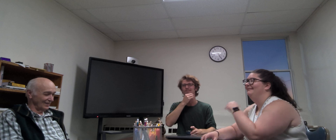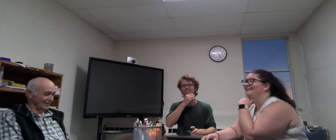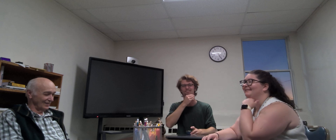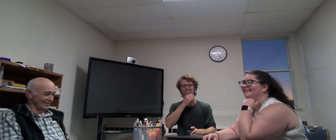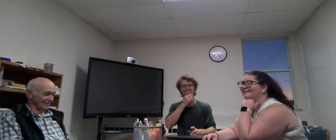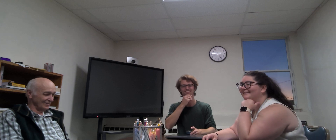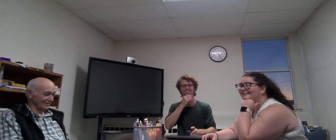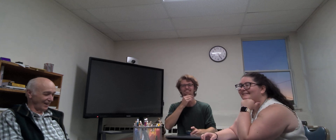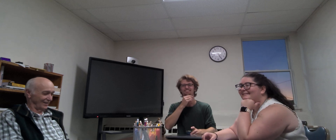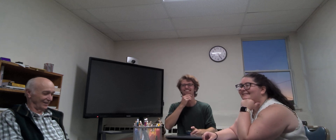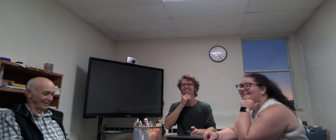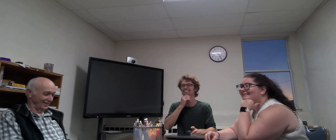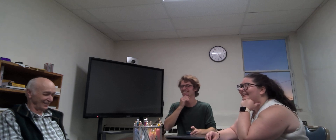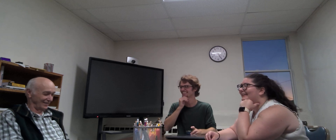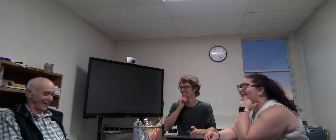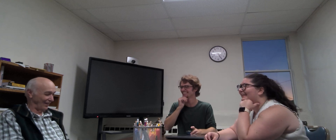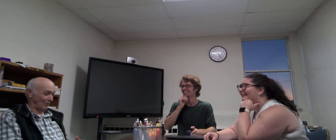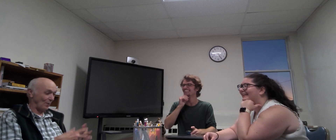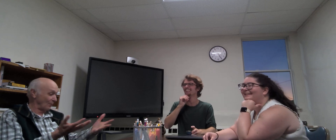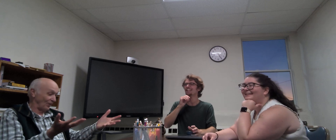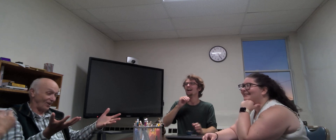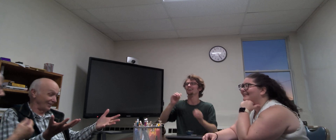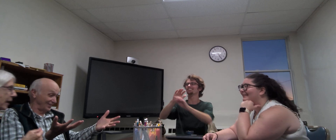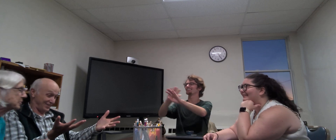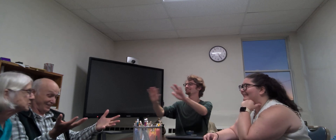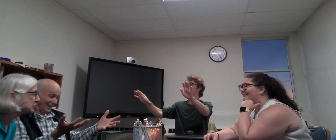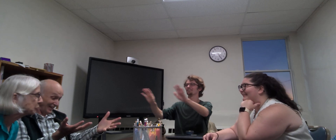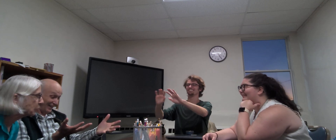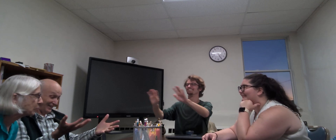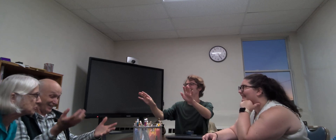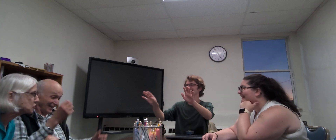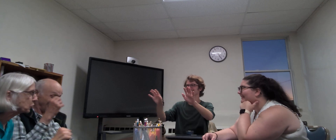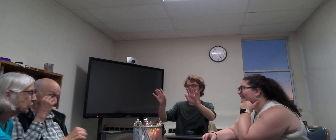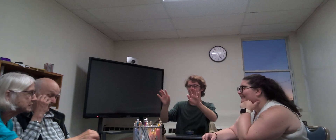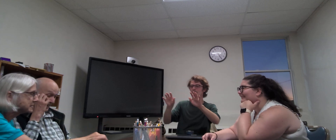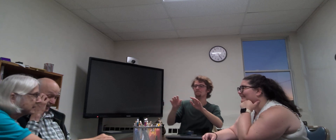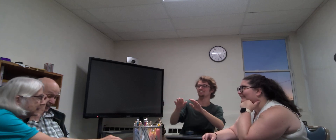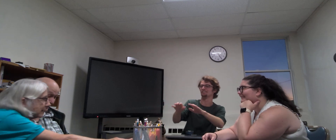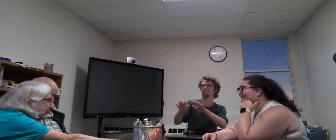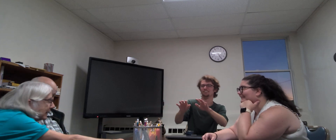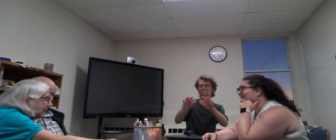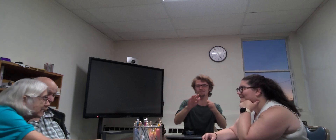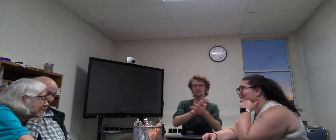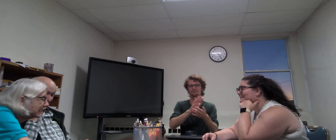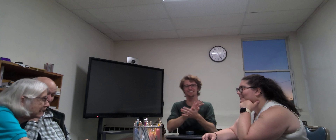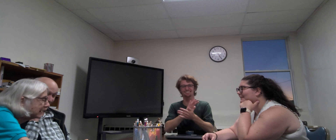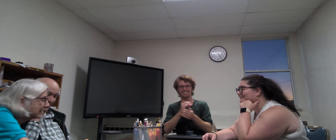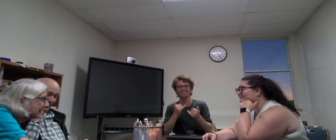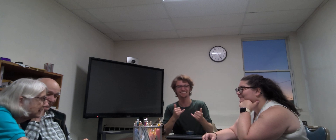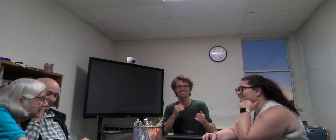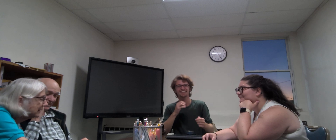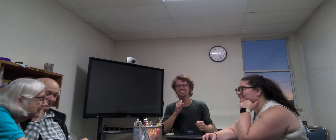problems? Personal or I'm here? trying to be personalized. No. Let's just focus on I that don't. first. I don't know if we have the time for